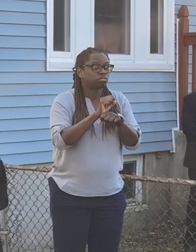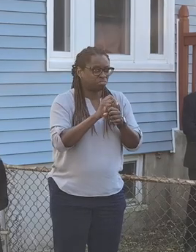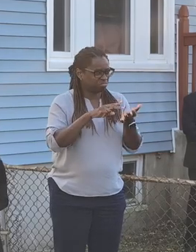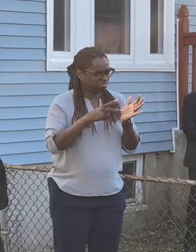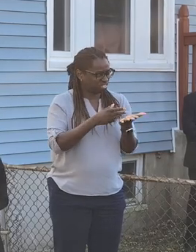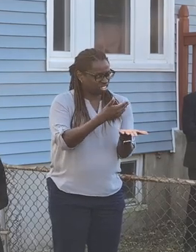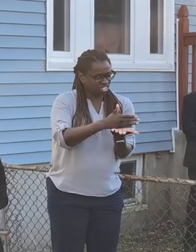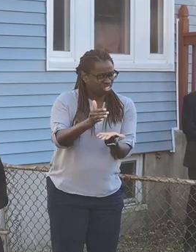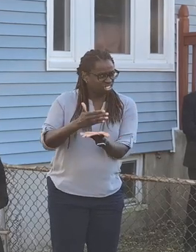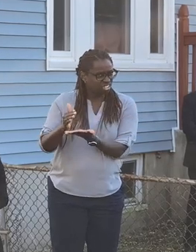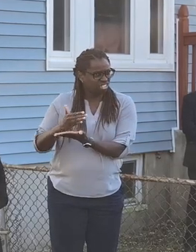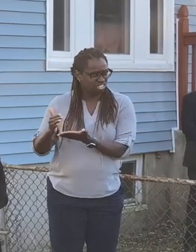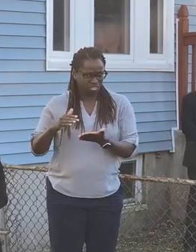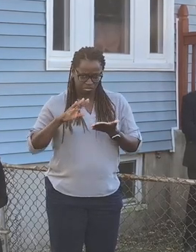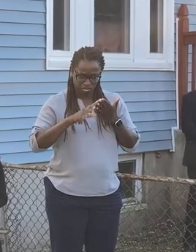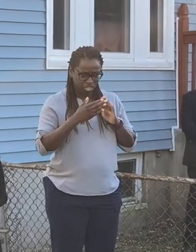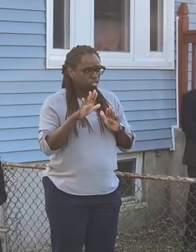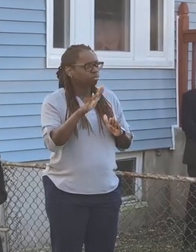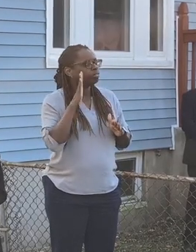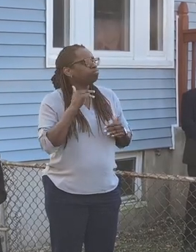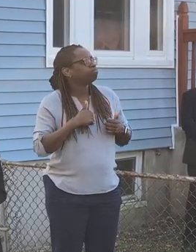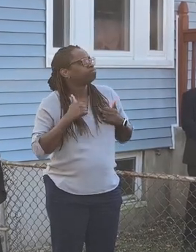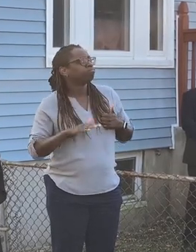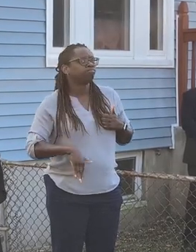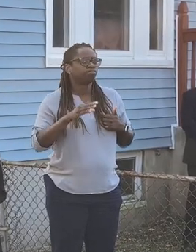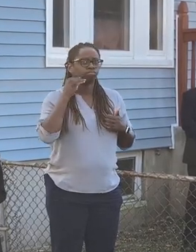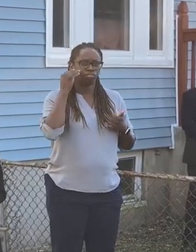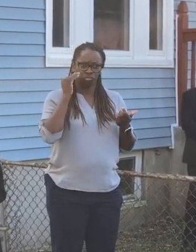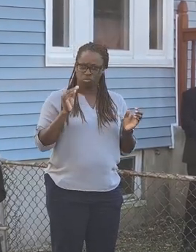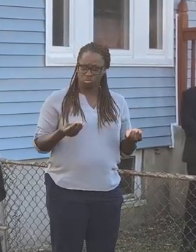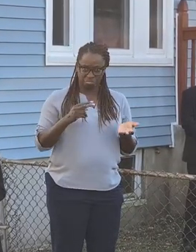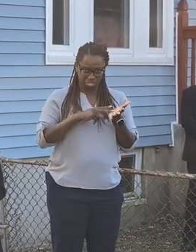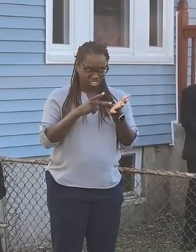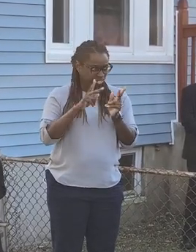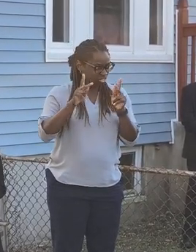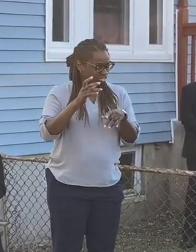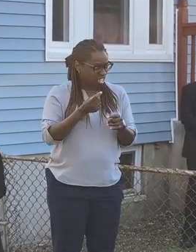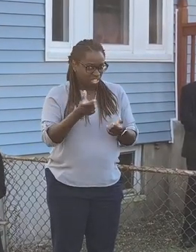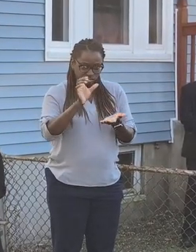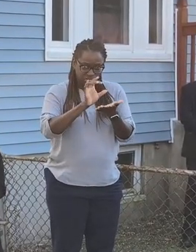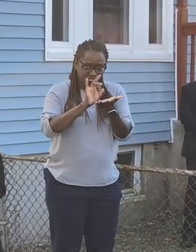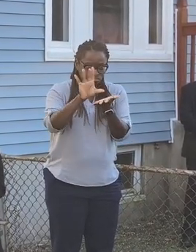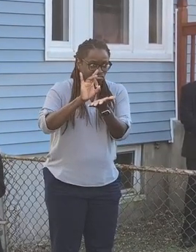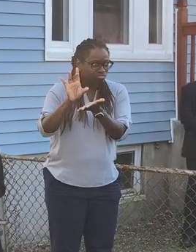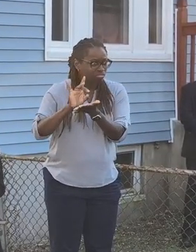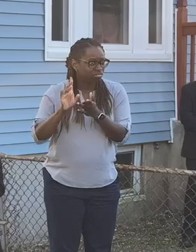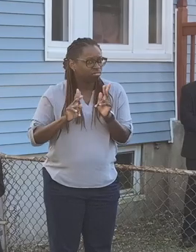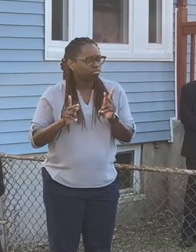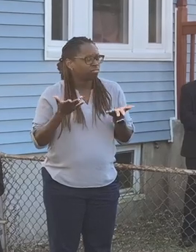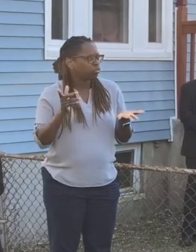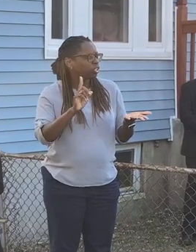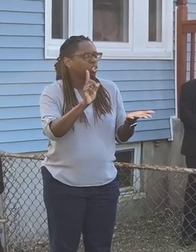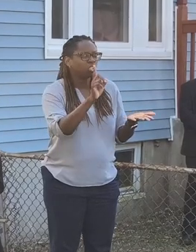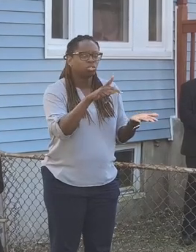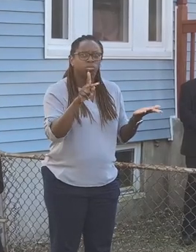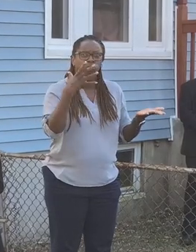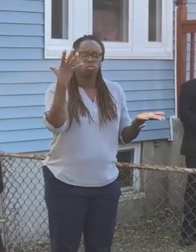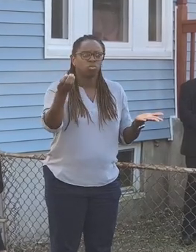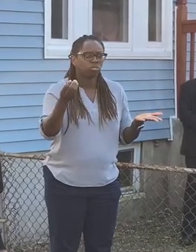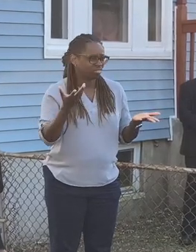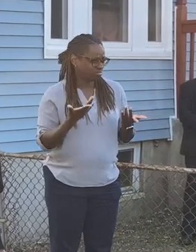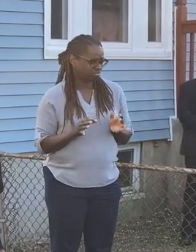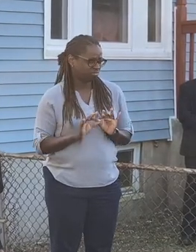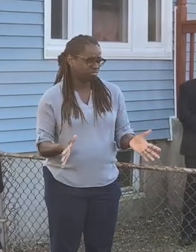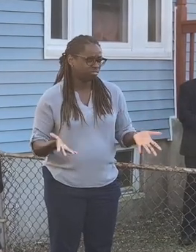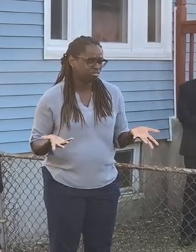so that sense of how do we put our roots down deep in the neighborhoods that community members have built